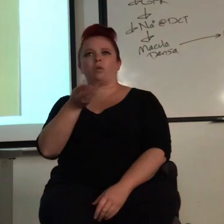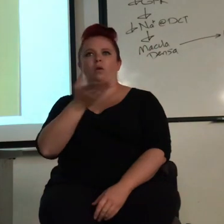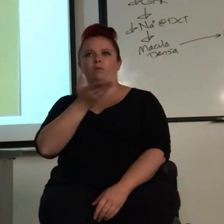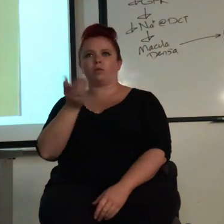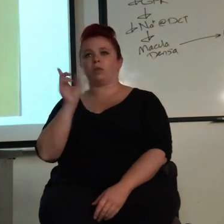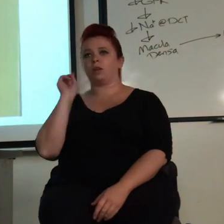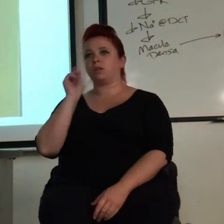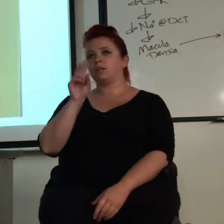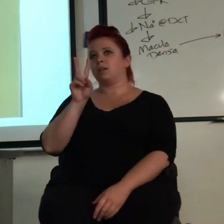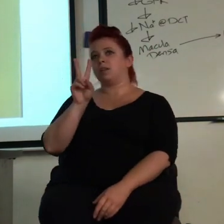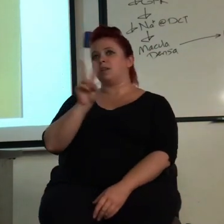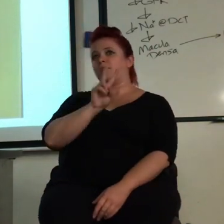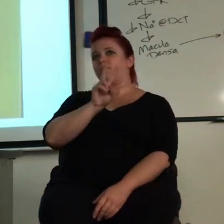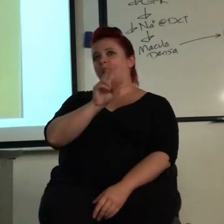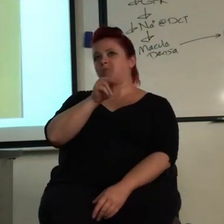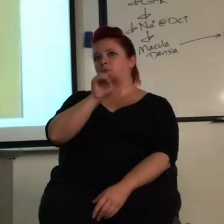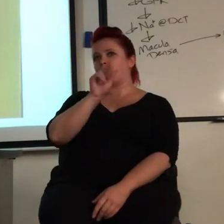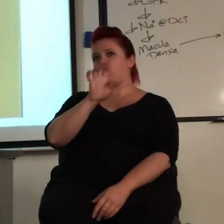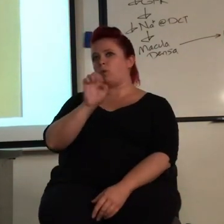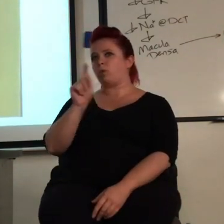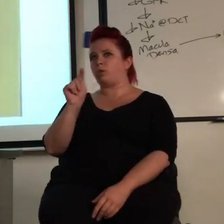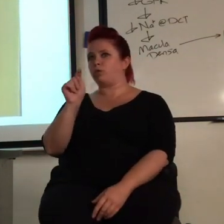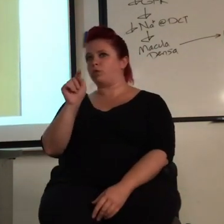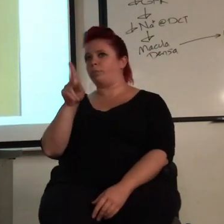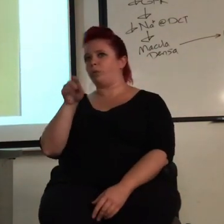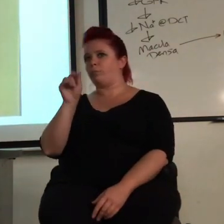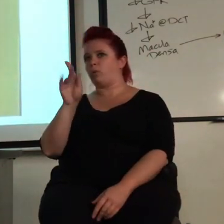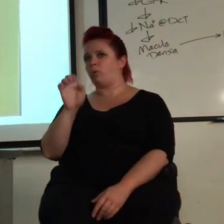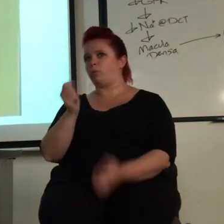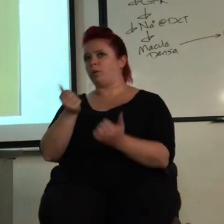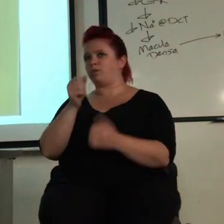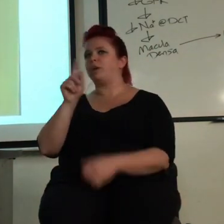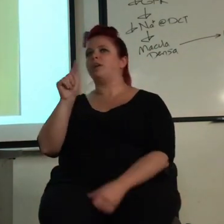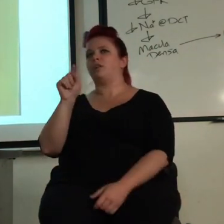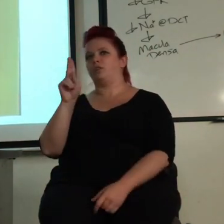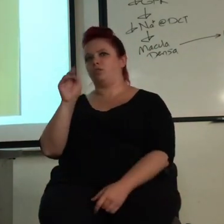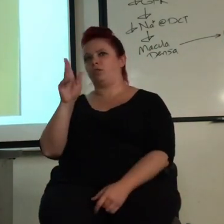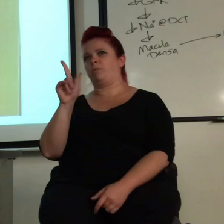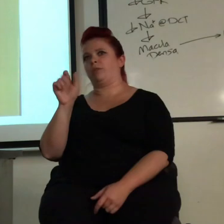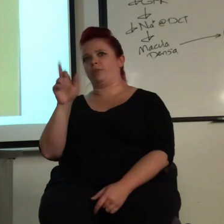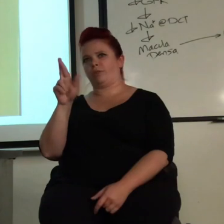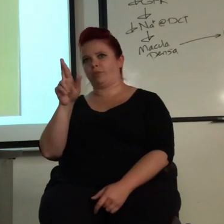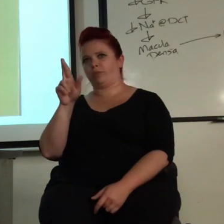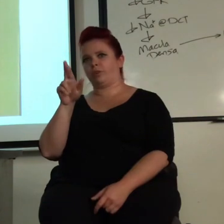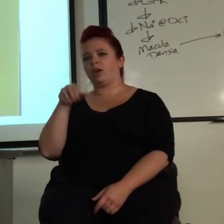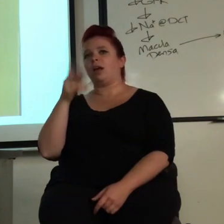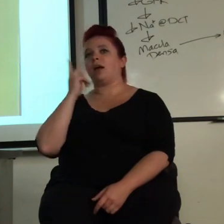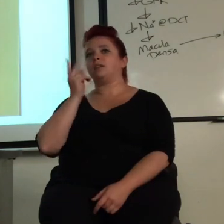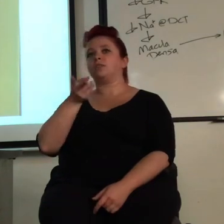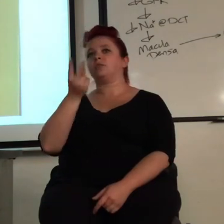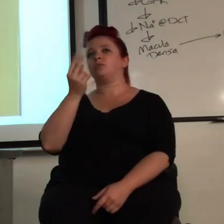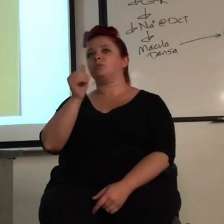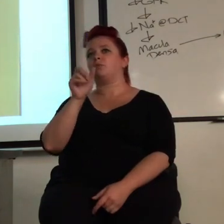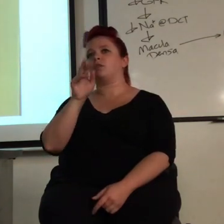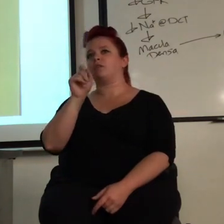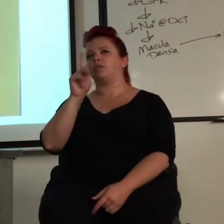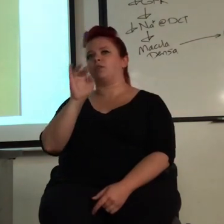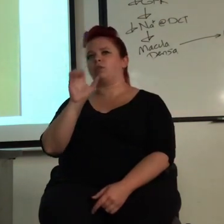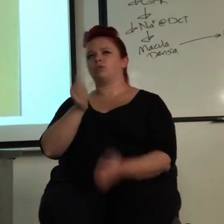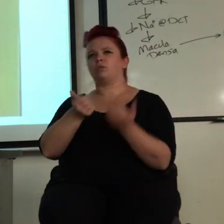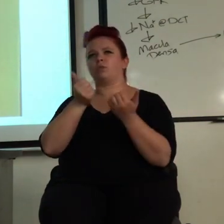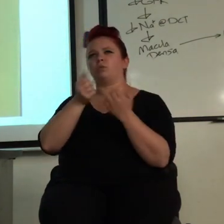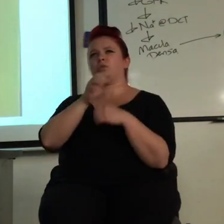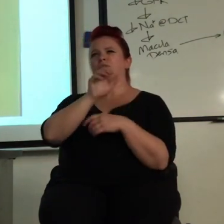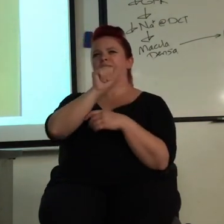Is this the vascular or the tubular pole? Tubular. Tubular. Now, vascular's up here. I see two arterioles. Which one's that one? Afferent